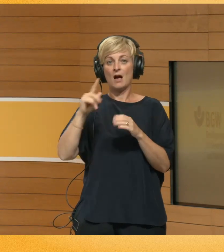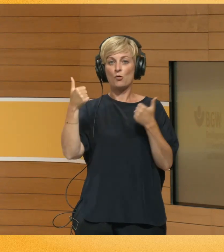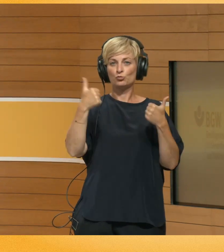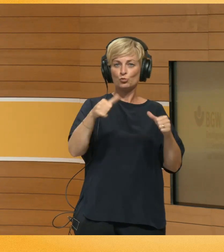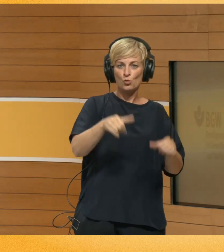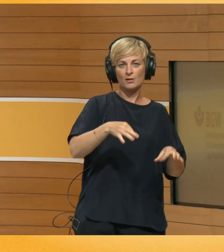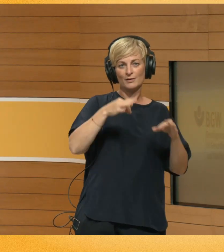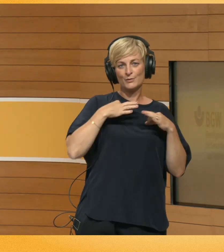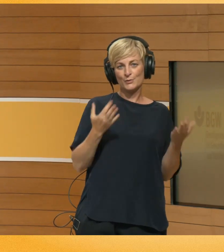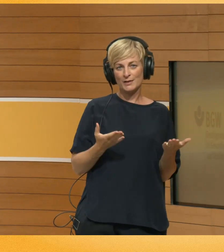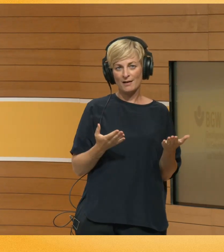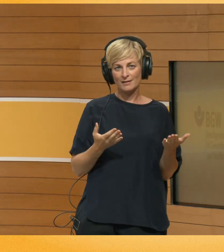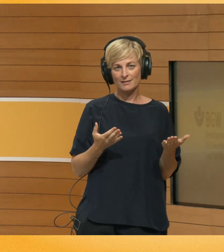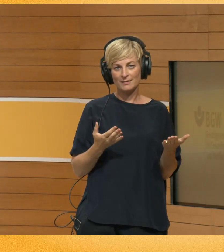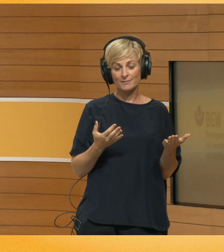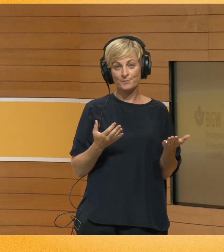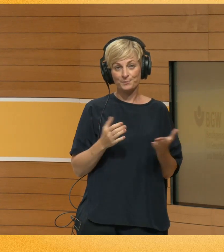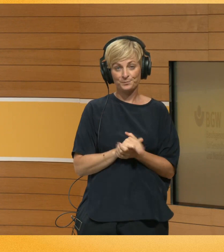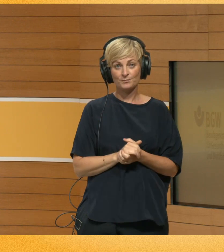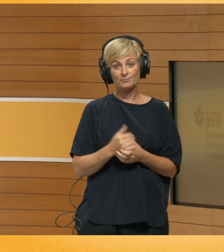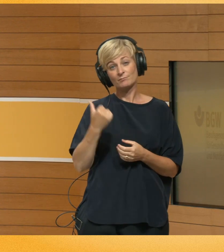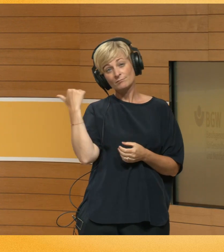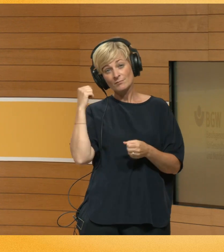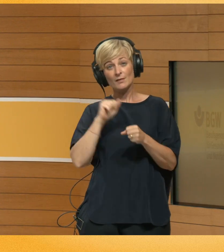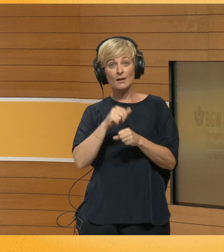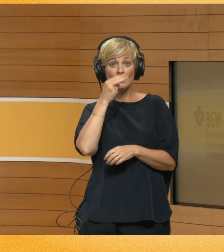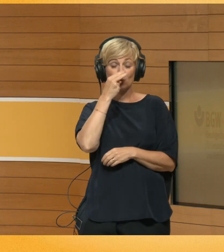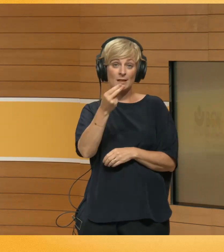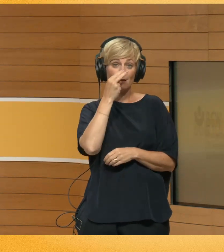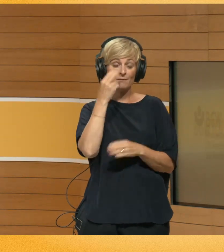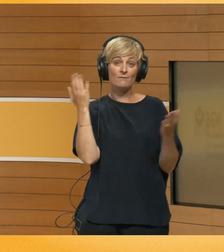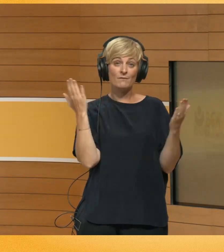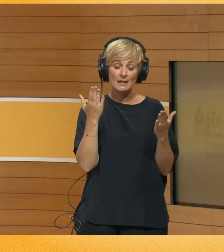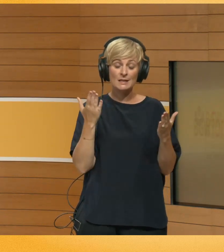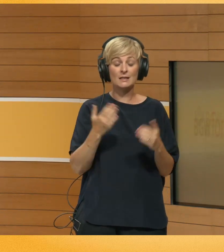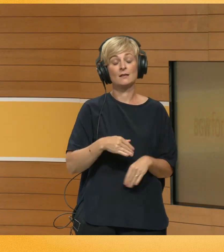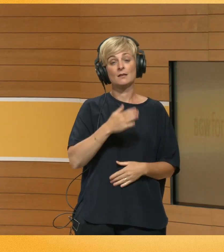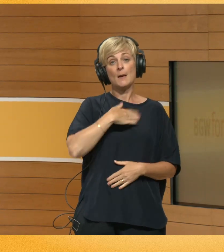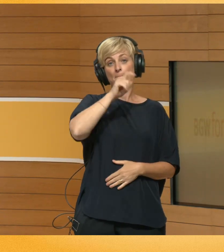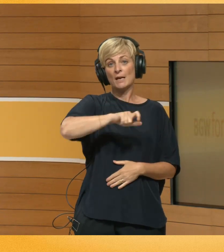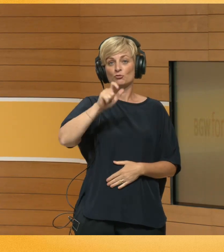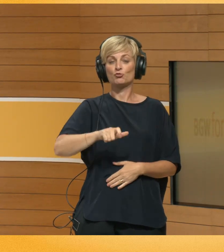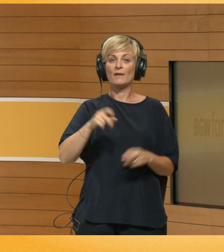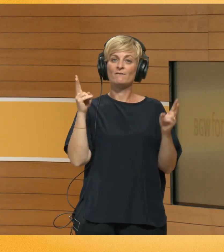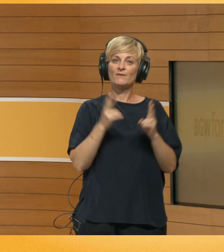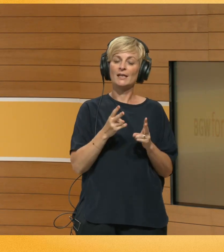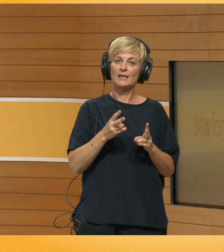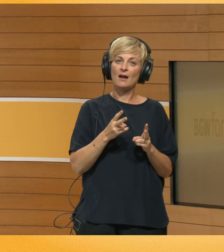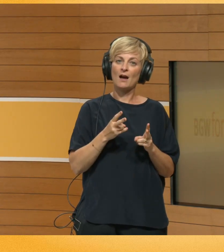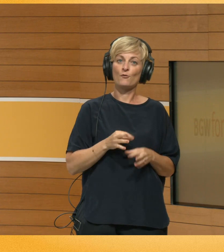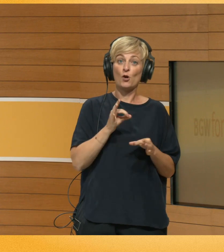result of this. So we need to be aware of this as we move forward, because when we look at the 2030 agenda, or 2050 or